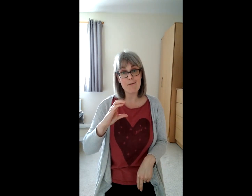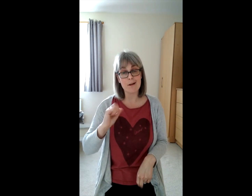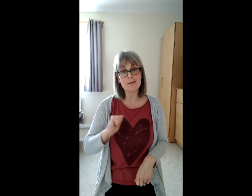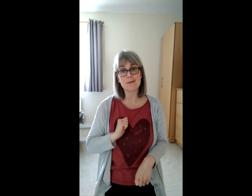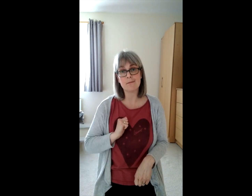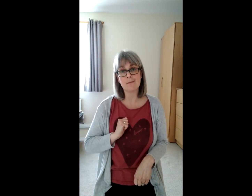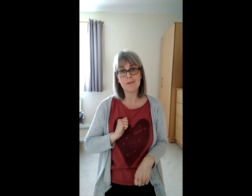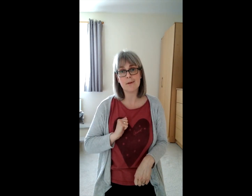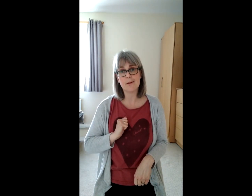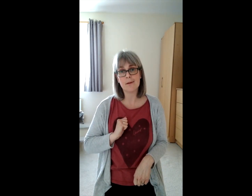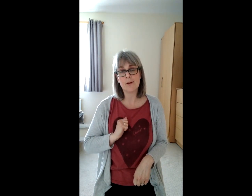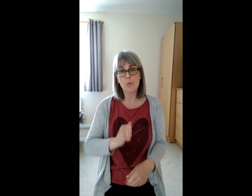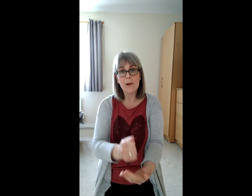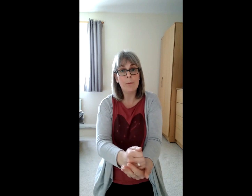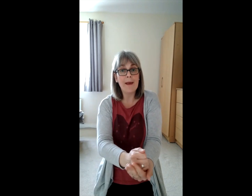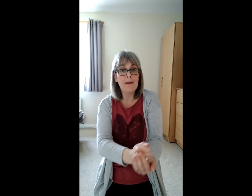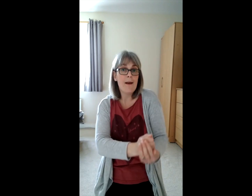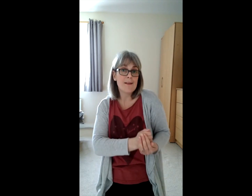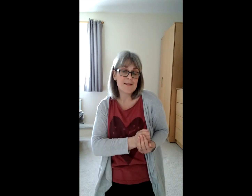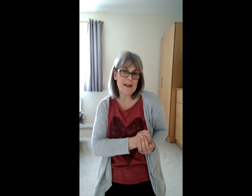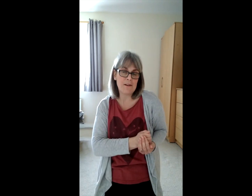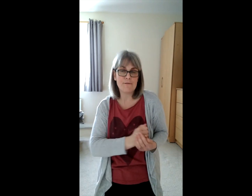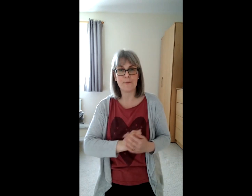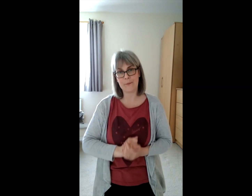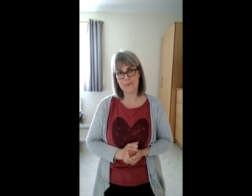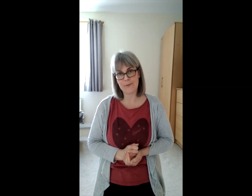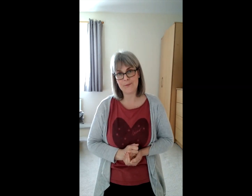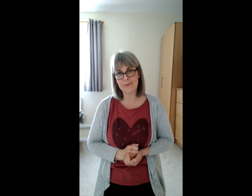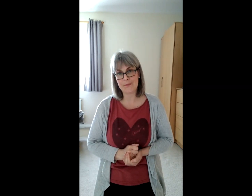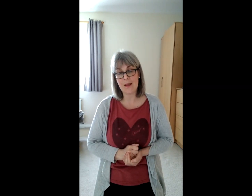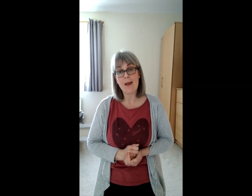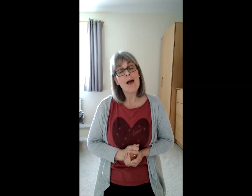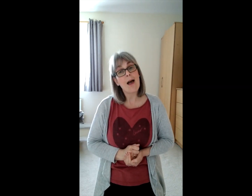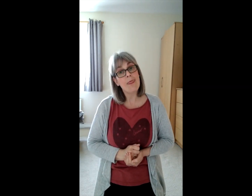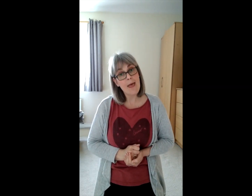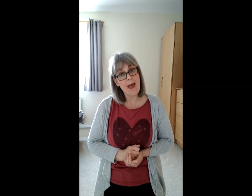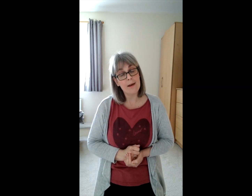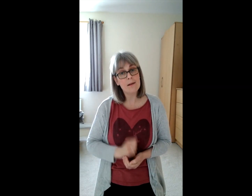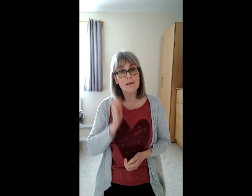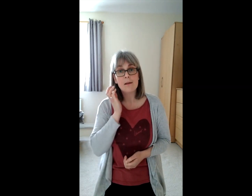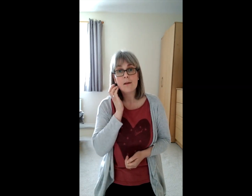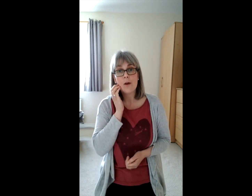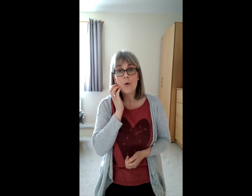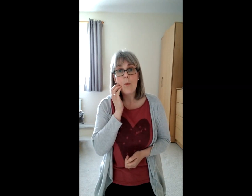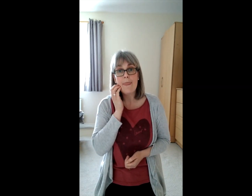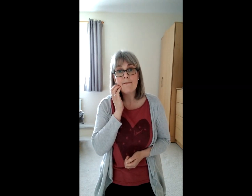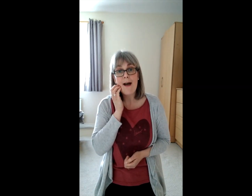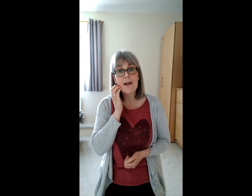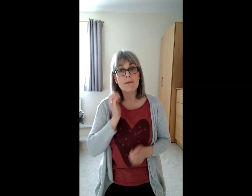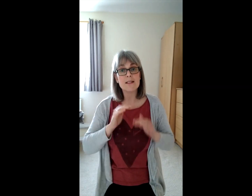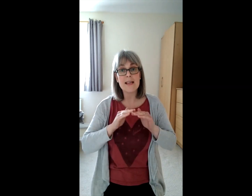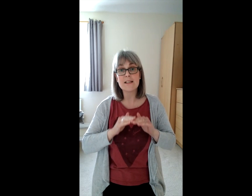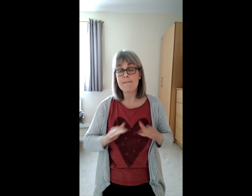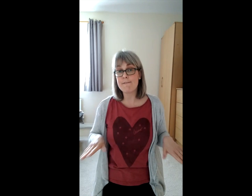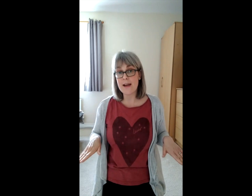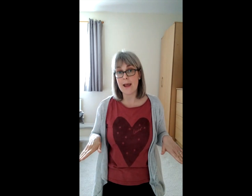carers, we'll be safe. And then when the virus is